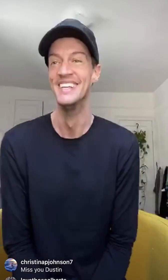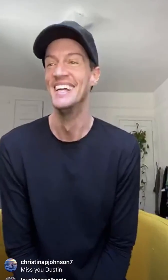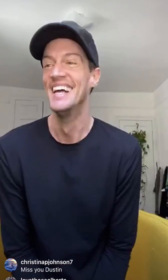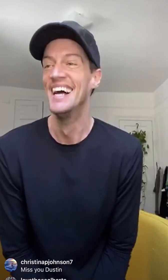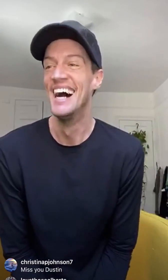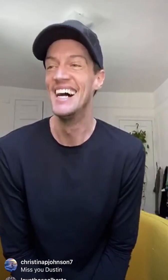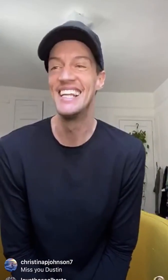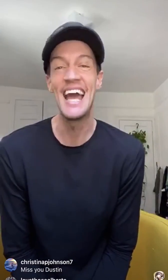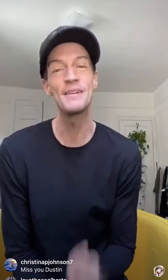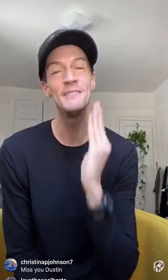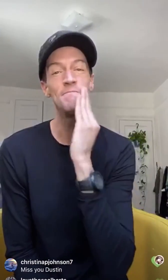Show me knife.